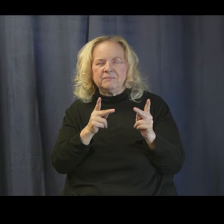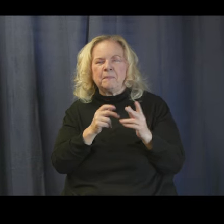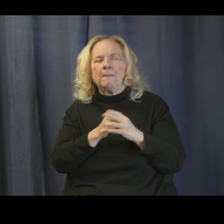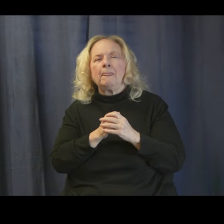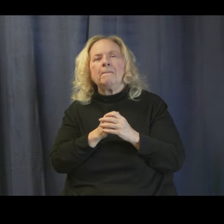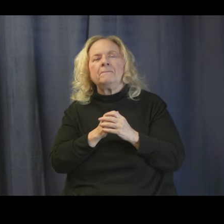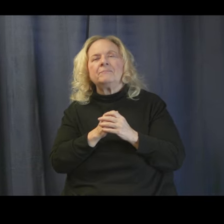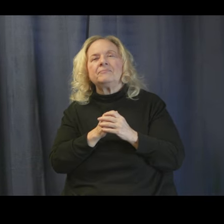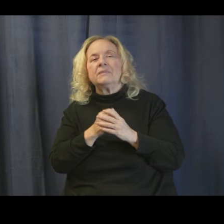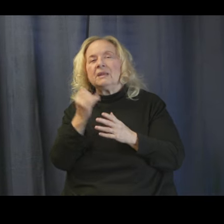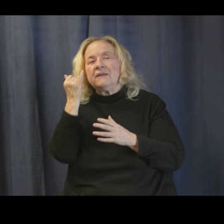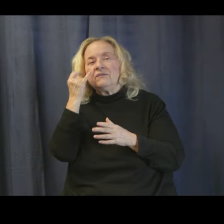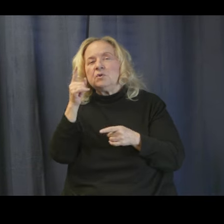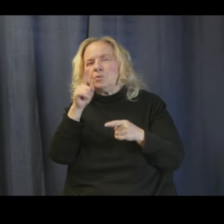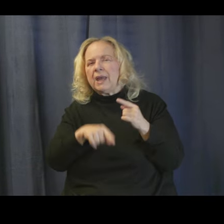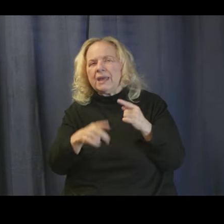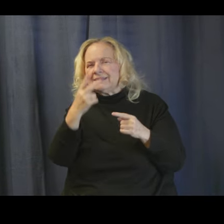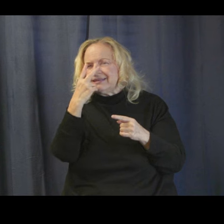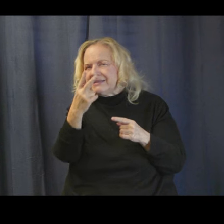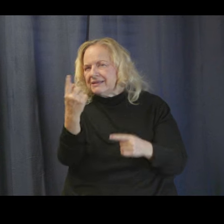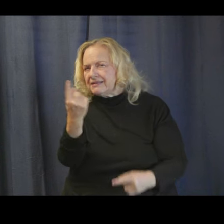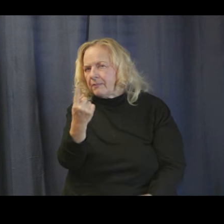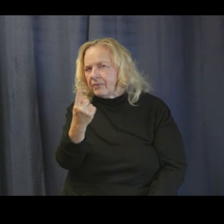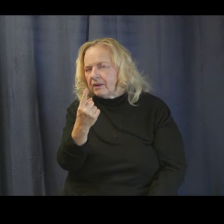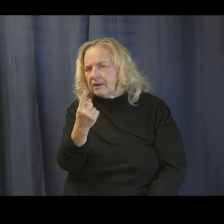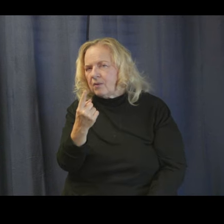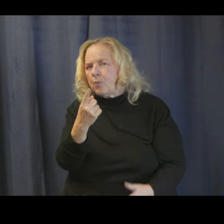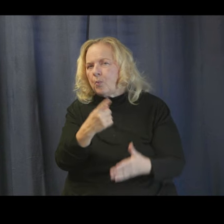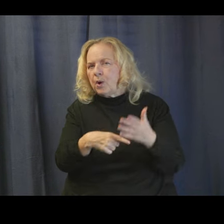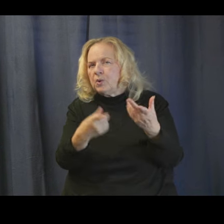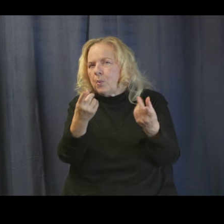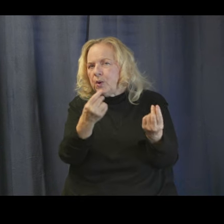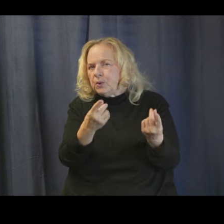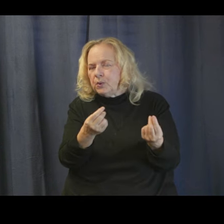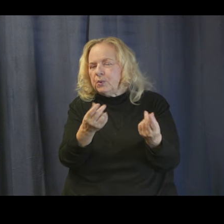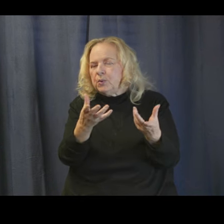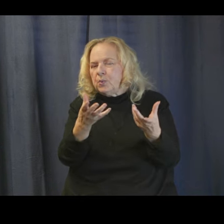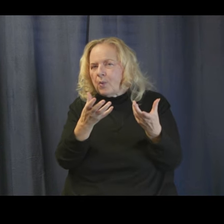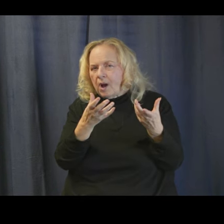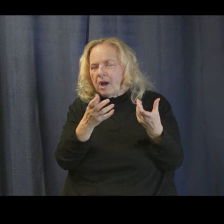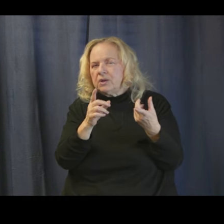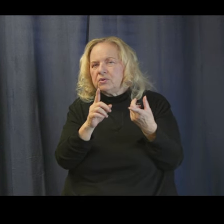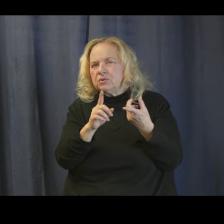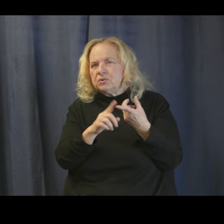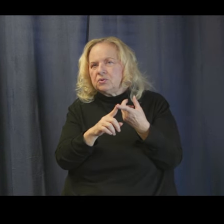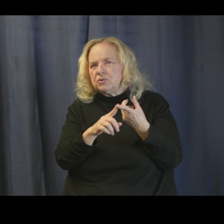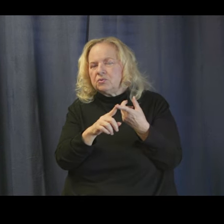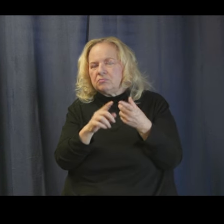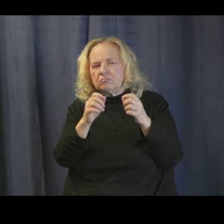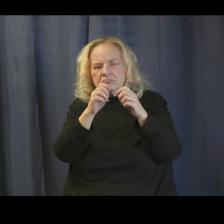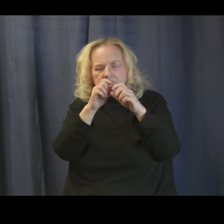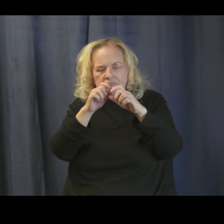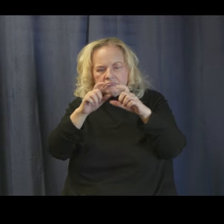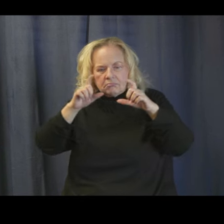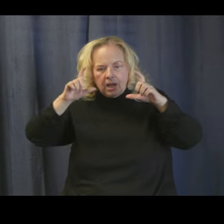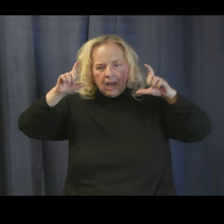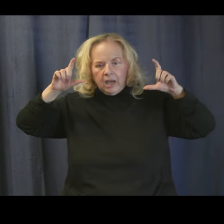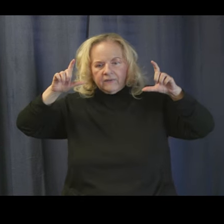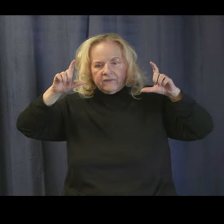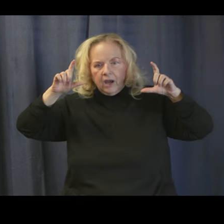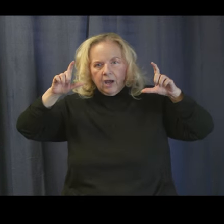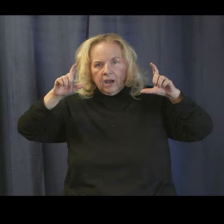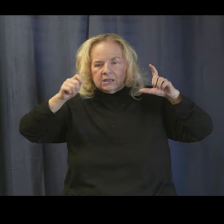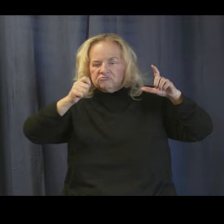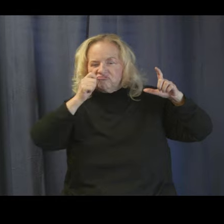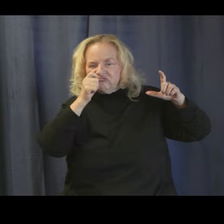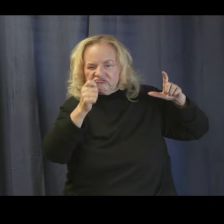Okay, and so what, if you can't see something, what do you want to do? You want to magnify it, right? You have a